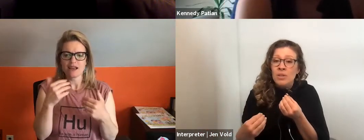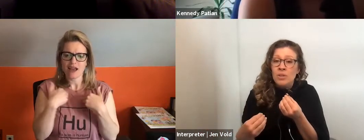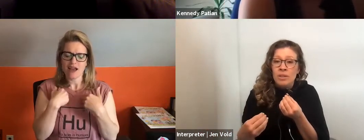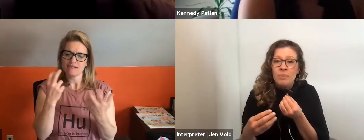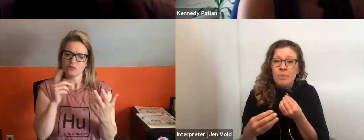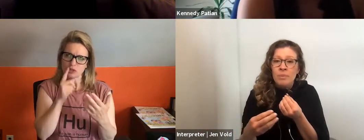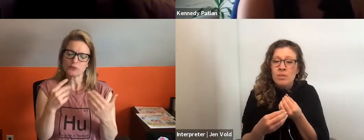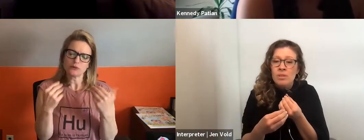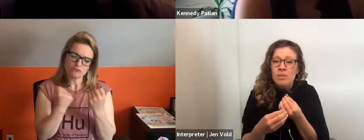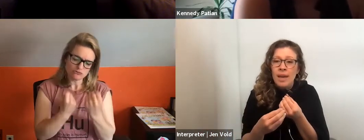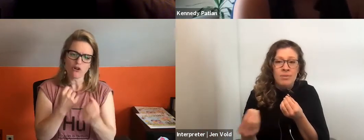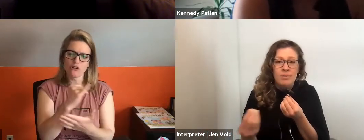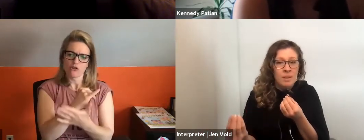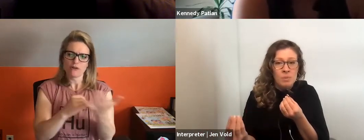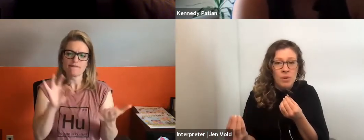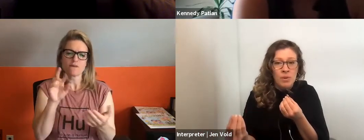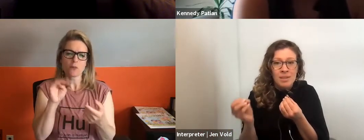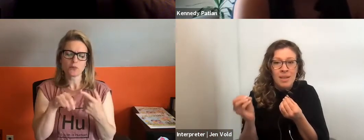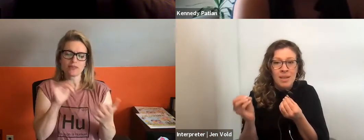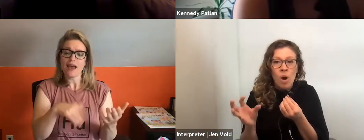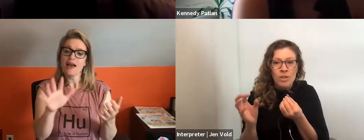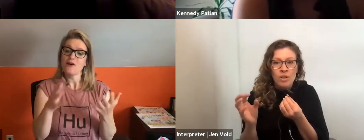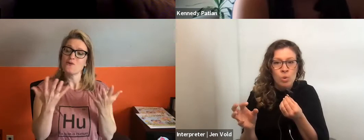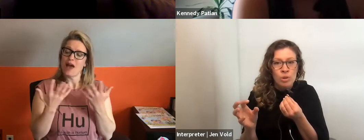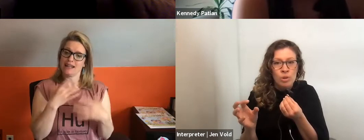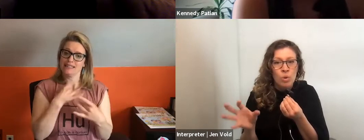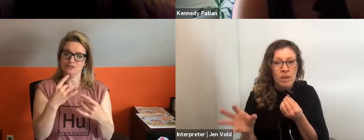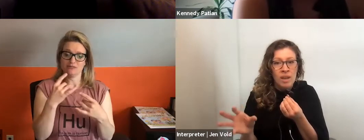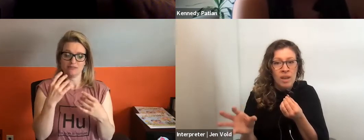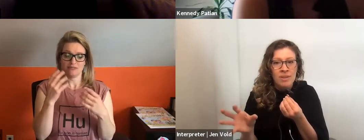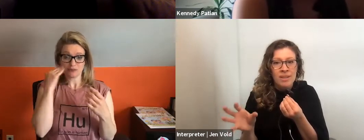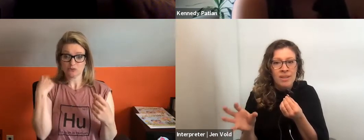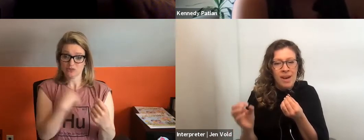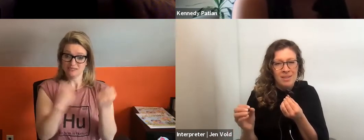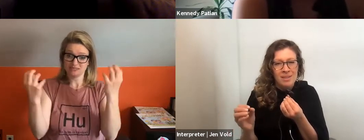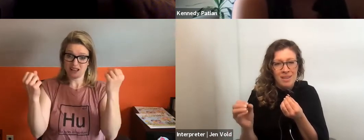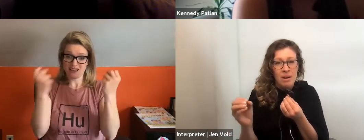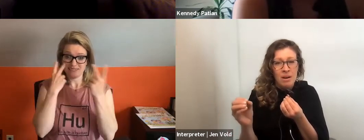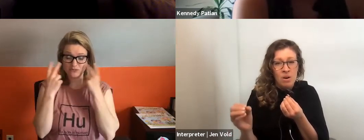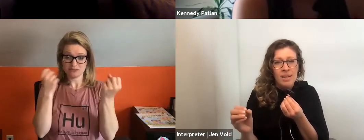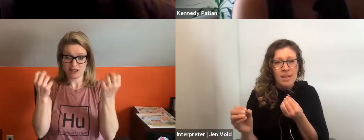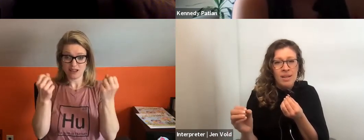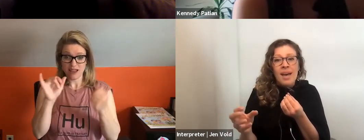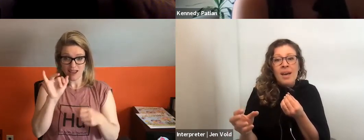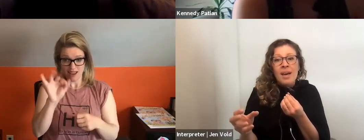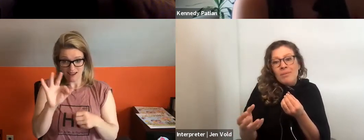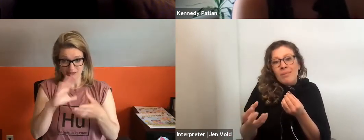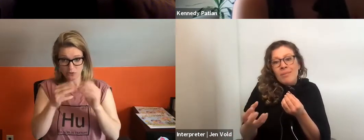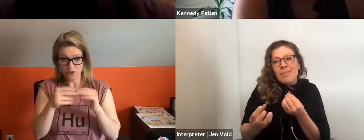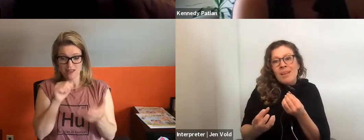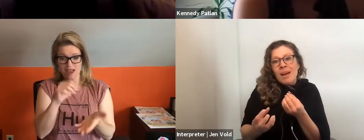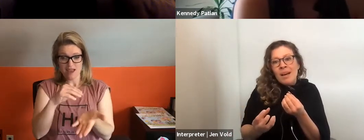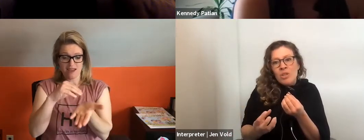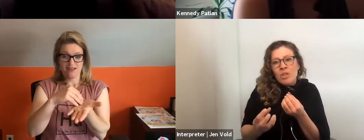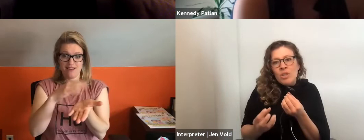kid, especially, that was just a captivating experience to get to watch a story told live and to have access to that art. I